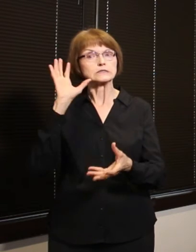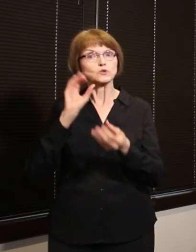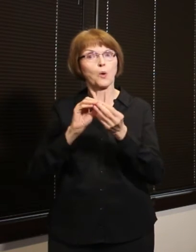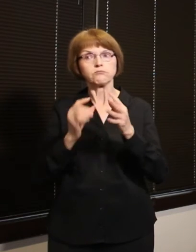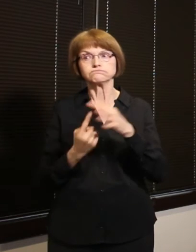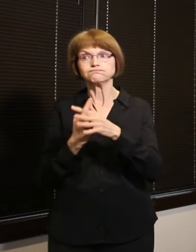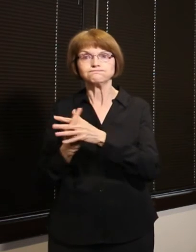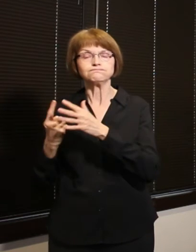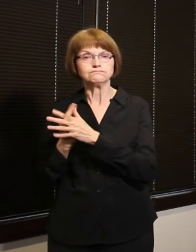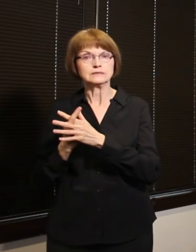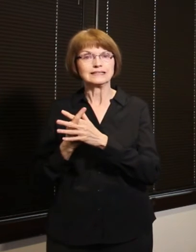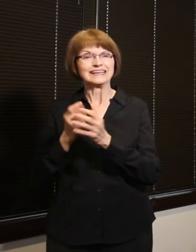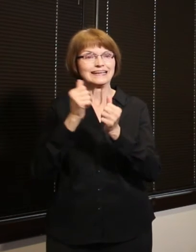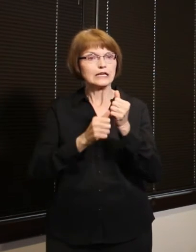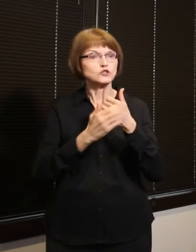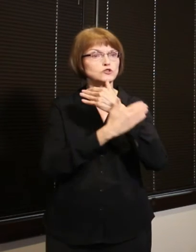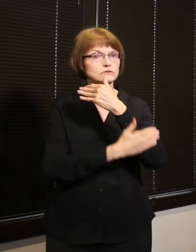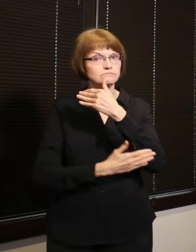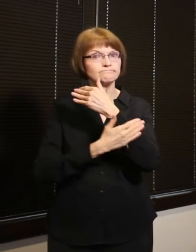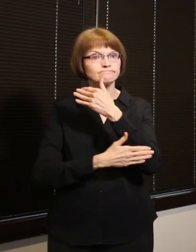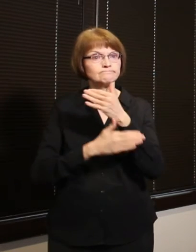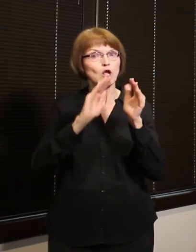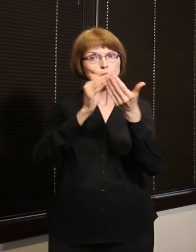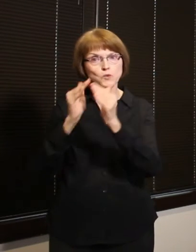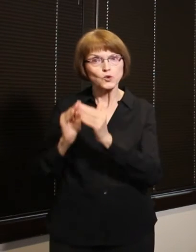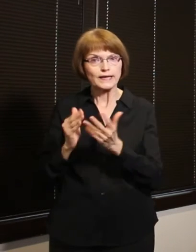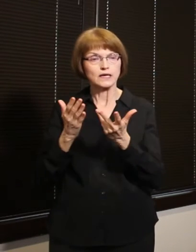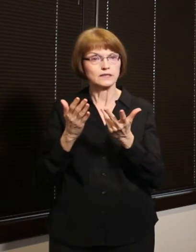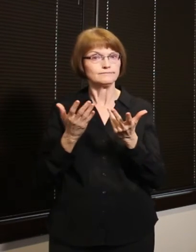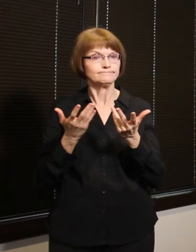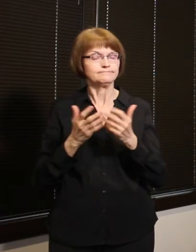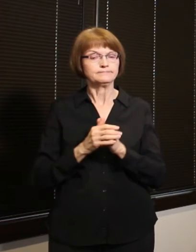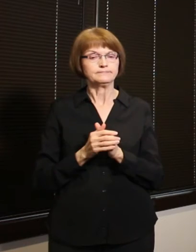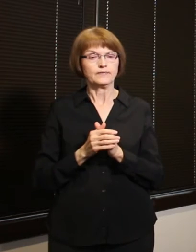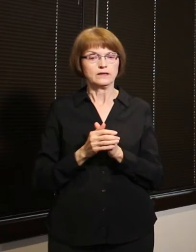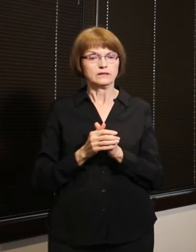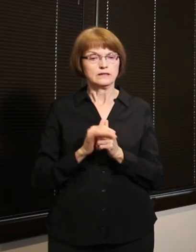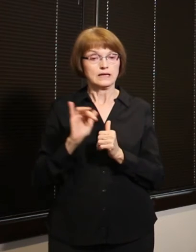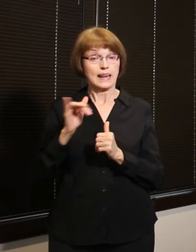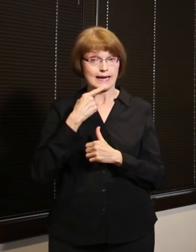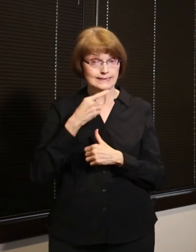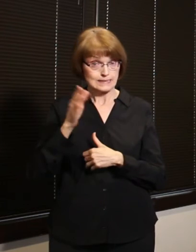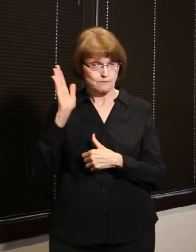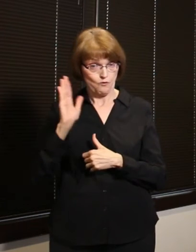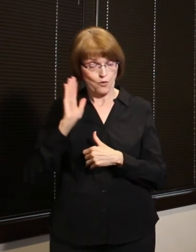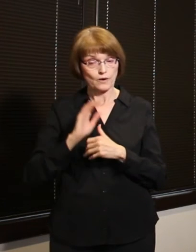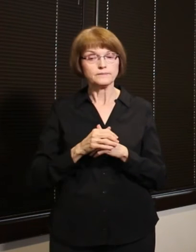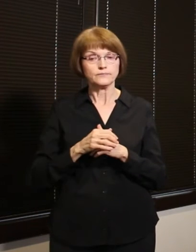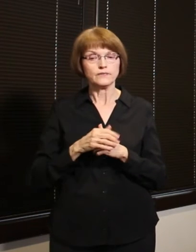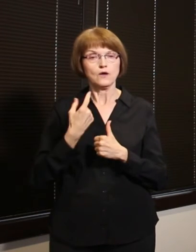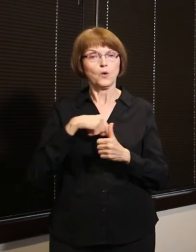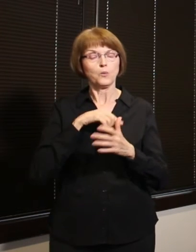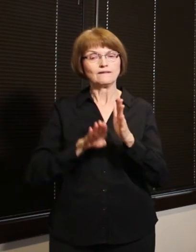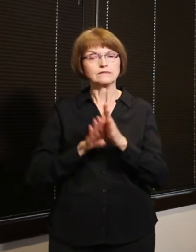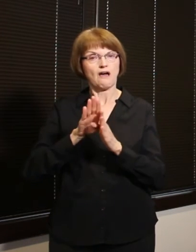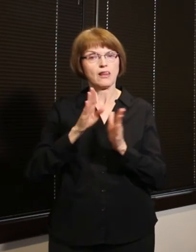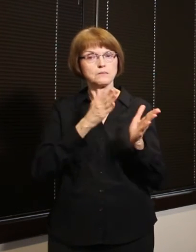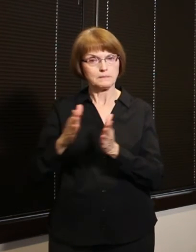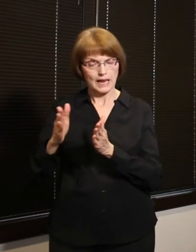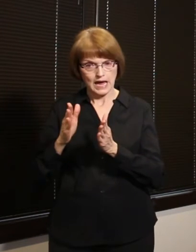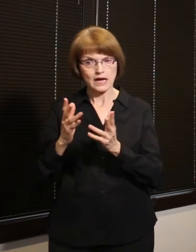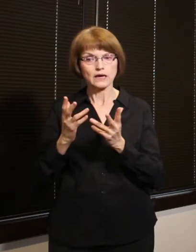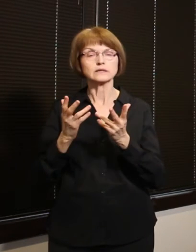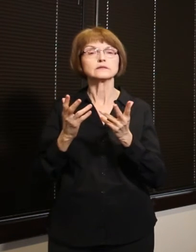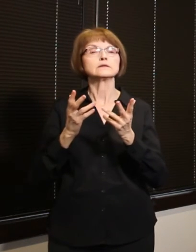those communities. So as I've mentioned in the past, we've developed a plan to pull all of our data